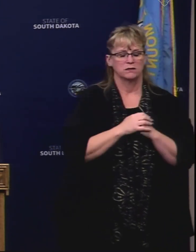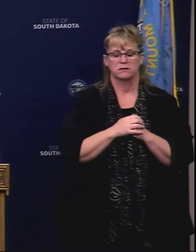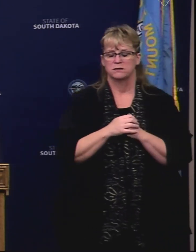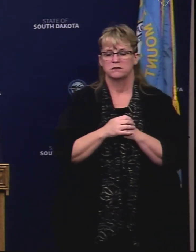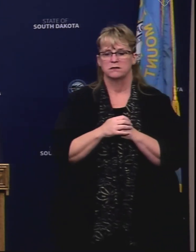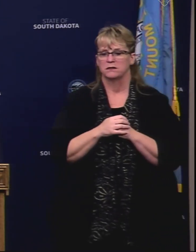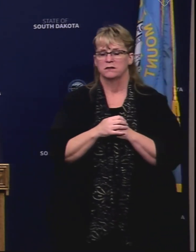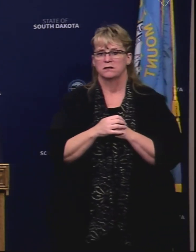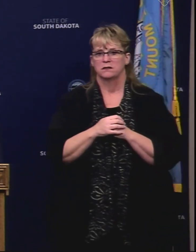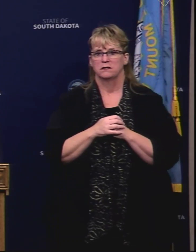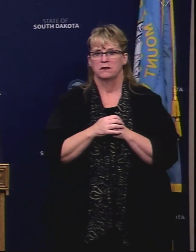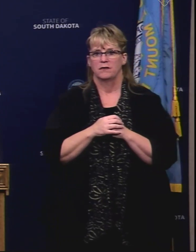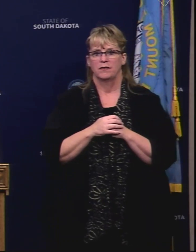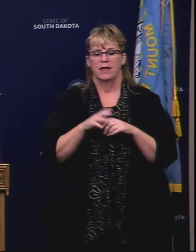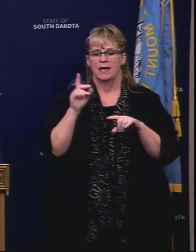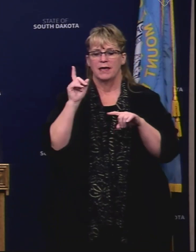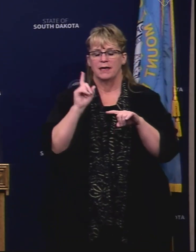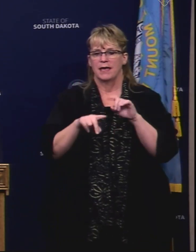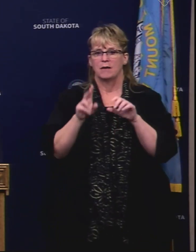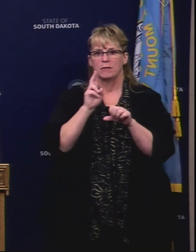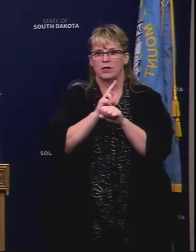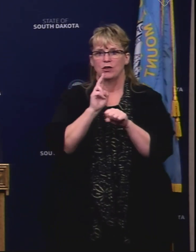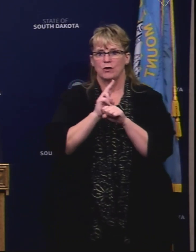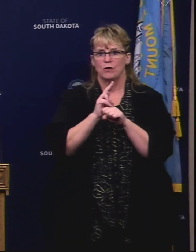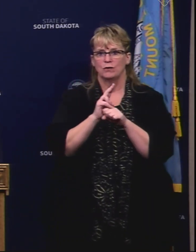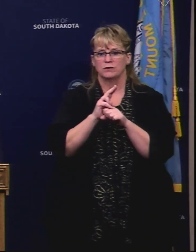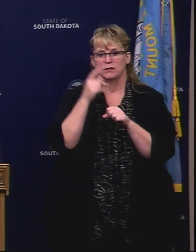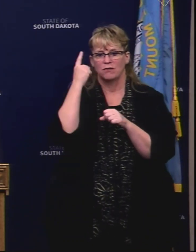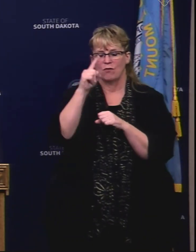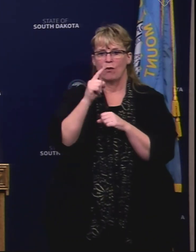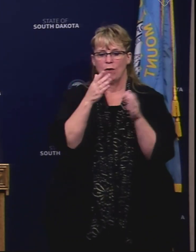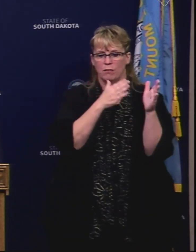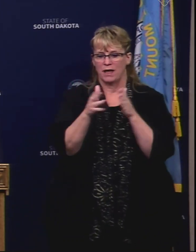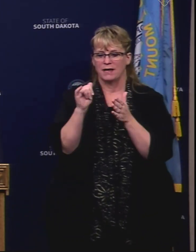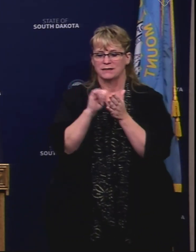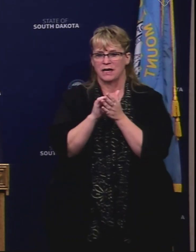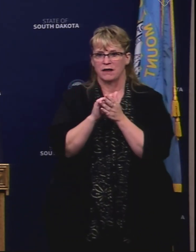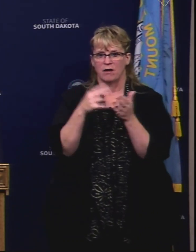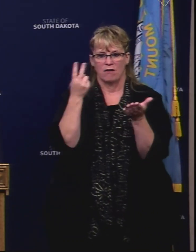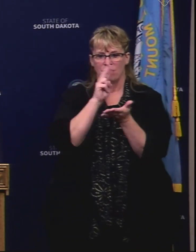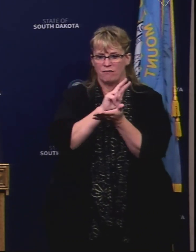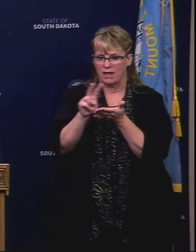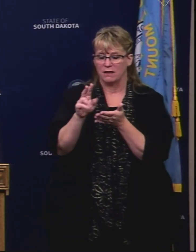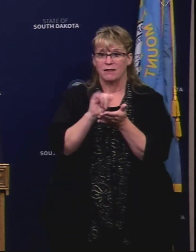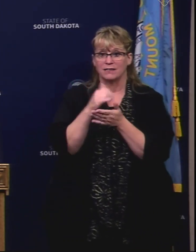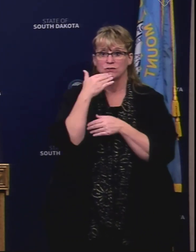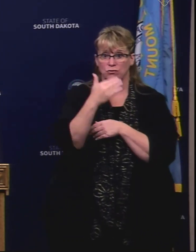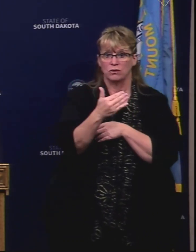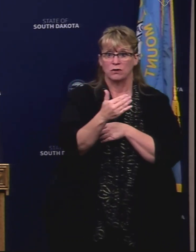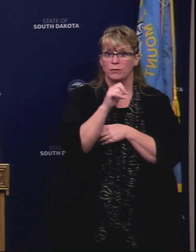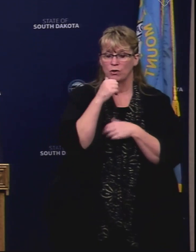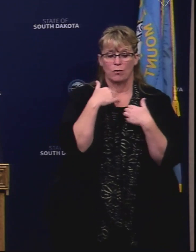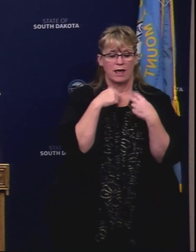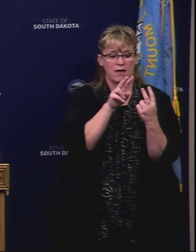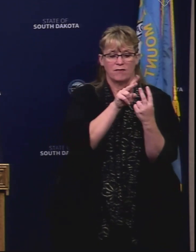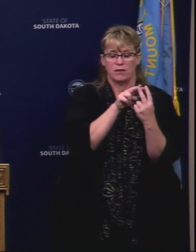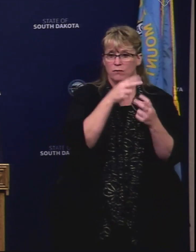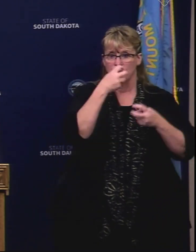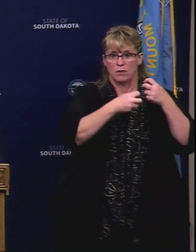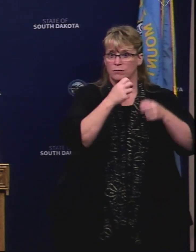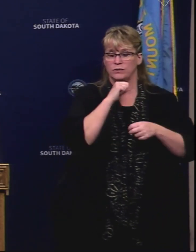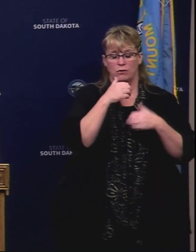can't be utilized for pension plans that are failing. And that's good news for us because we don't have either of those